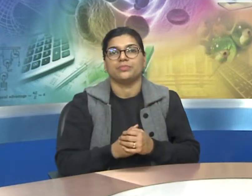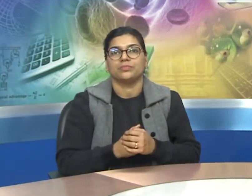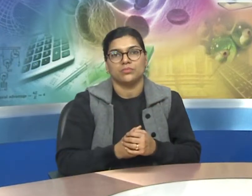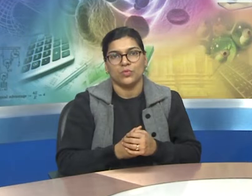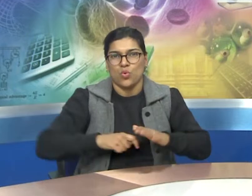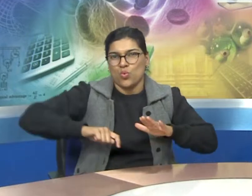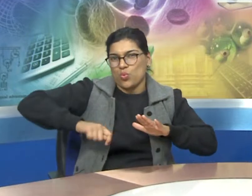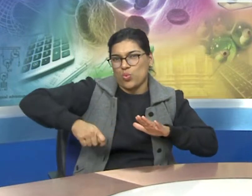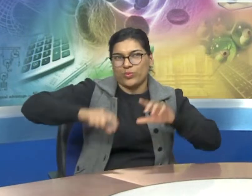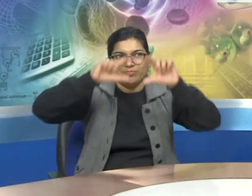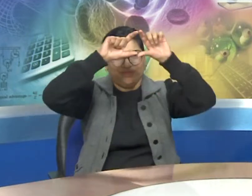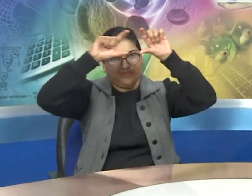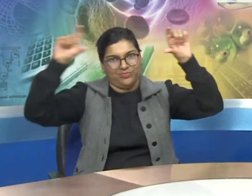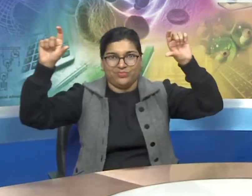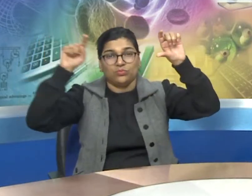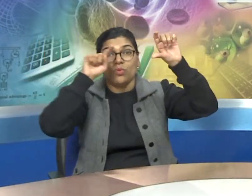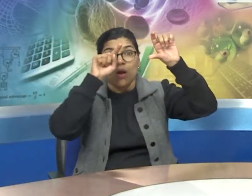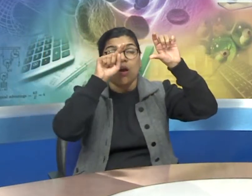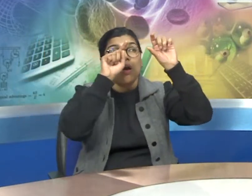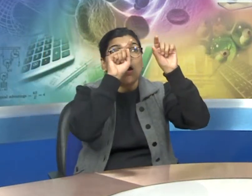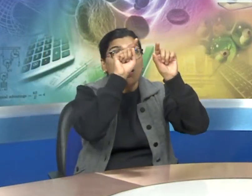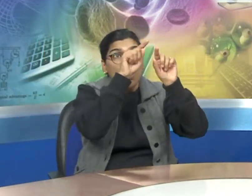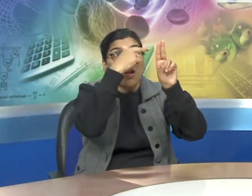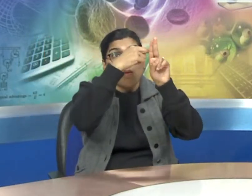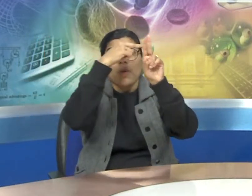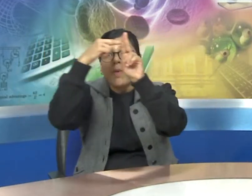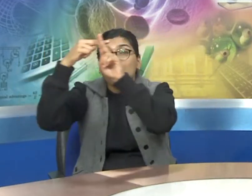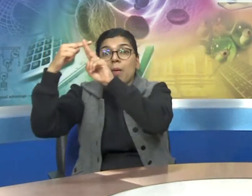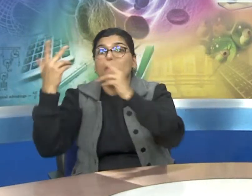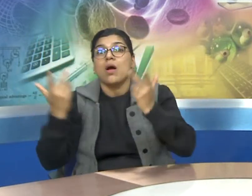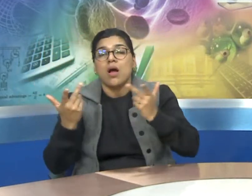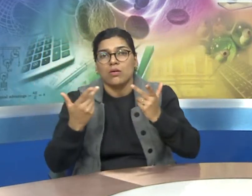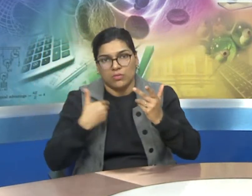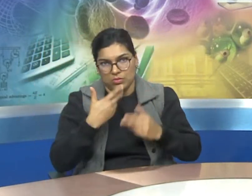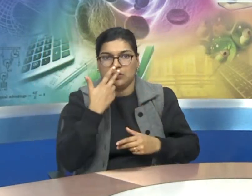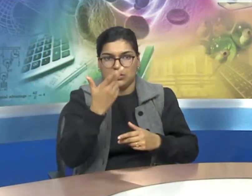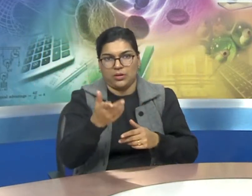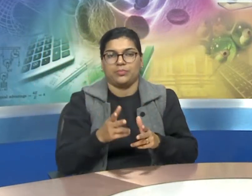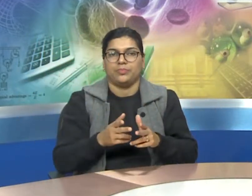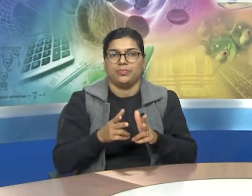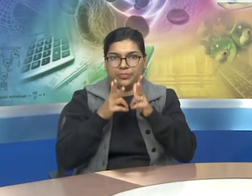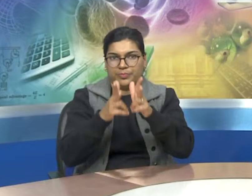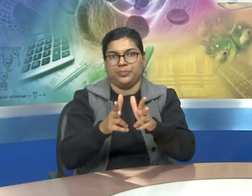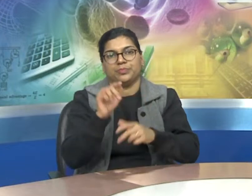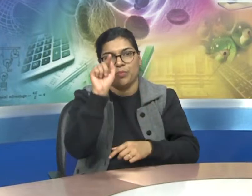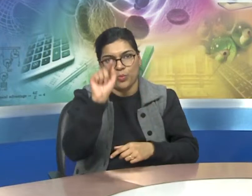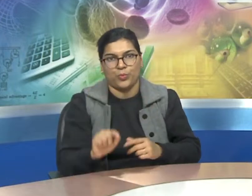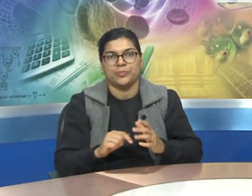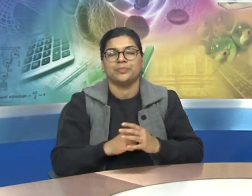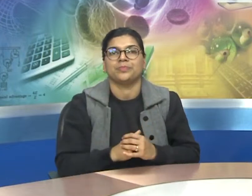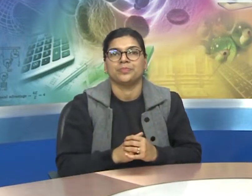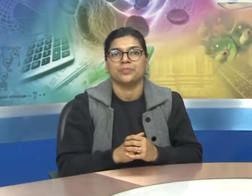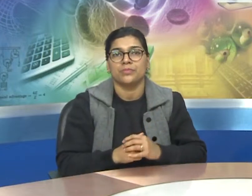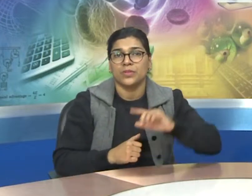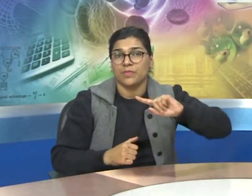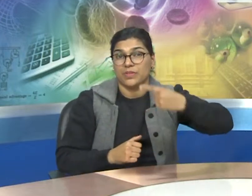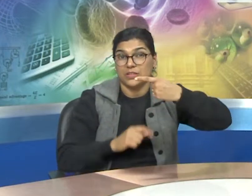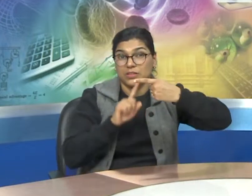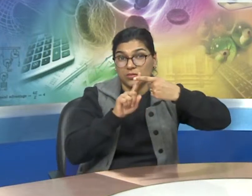Now here you can see the selecting the content. Now we will understand how do we